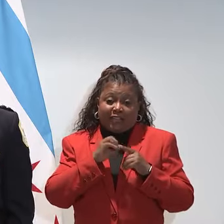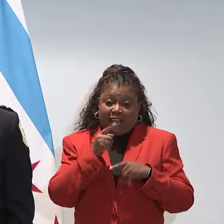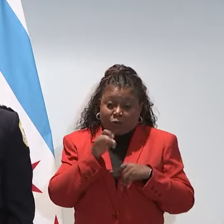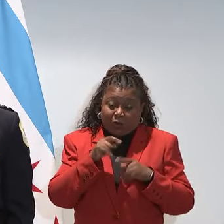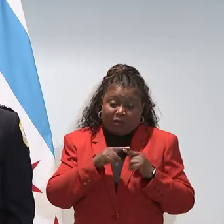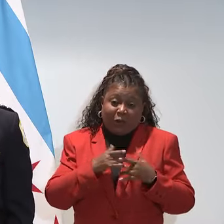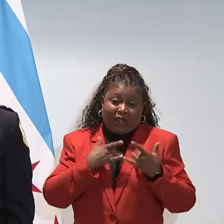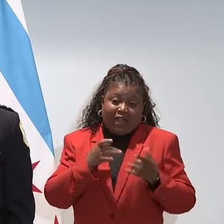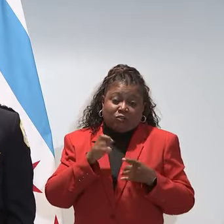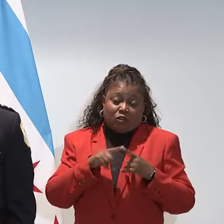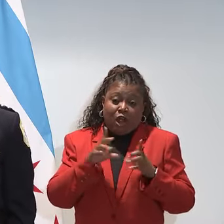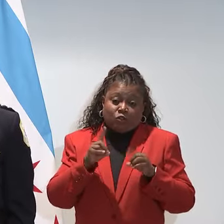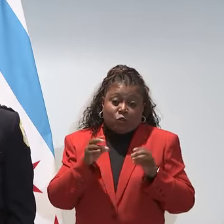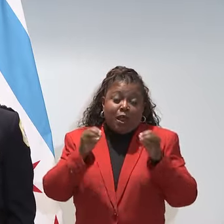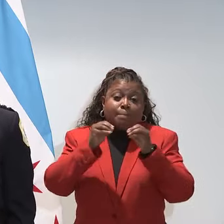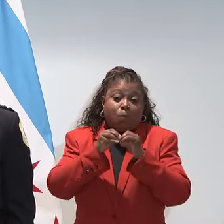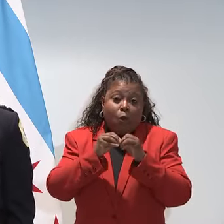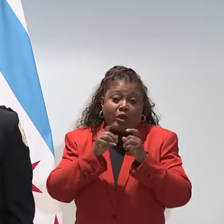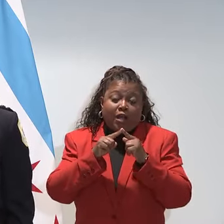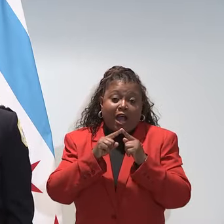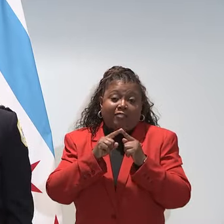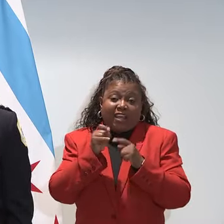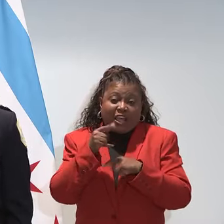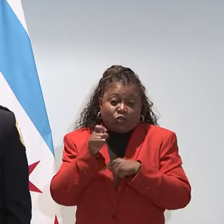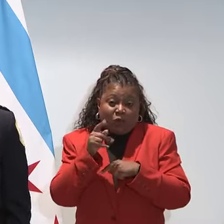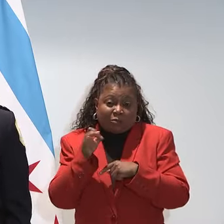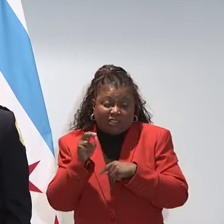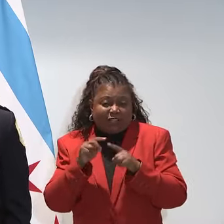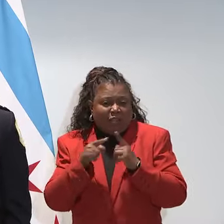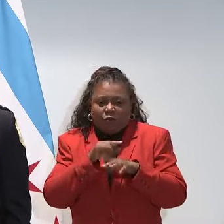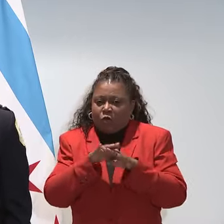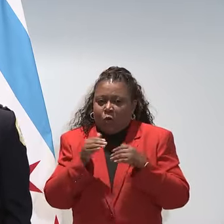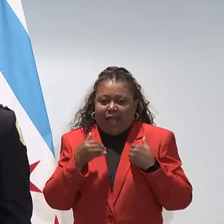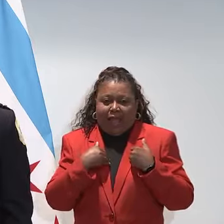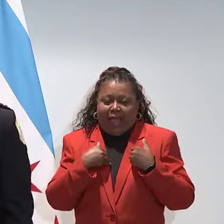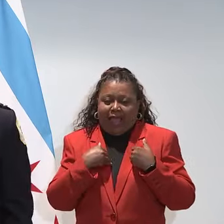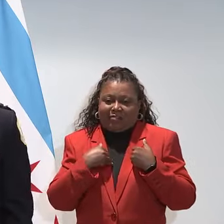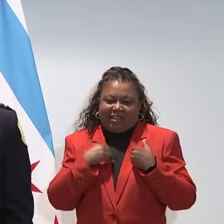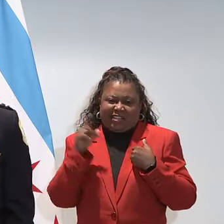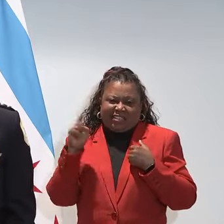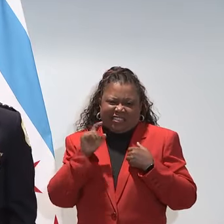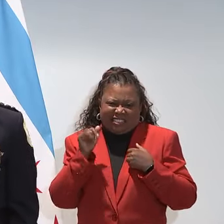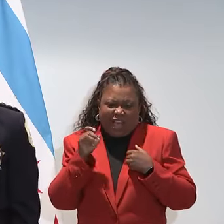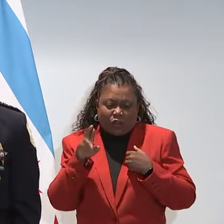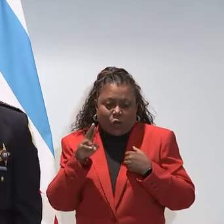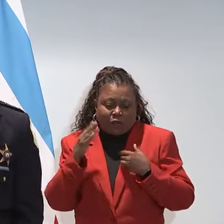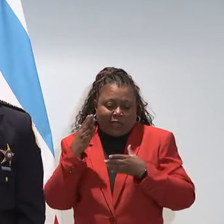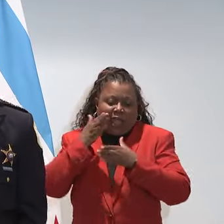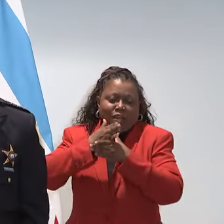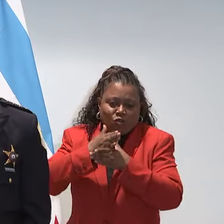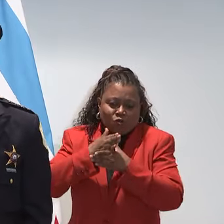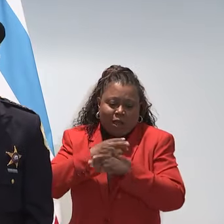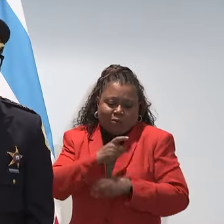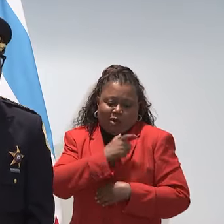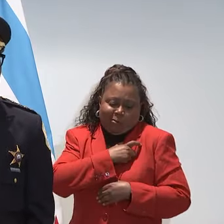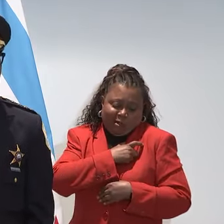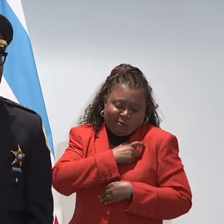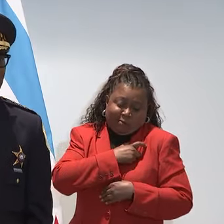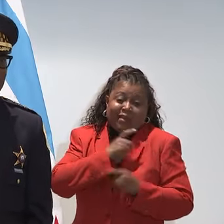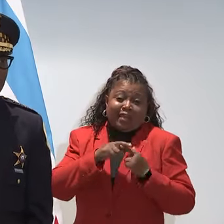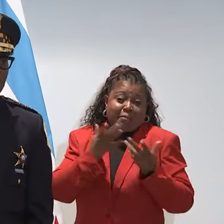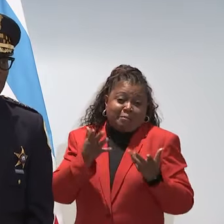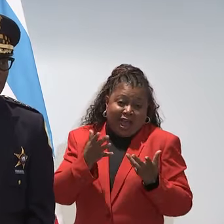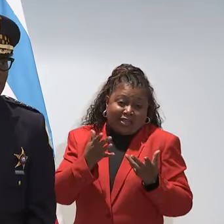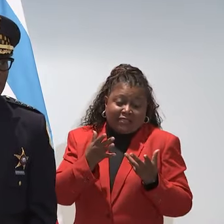We likely are doing more of encryption just so that we don't have scanners interrupting radio transmissions that